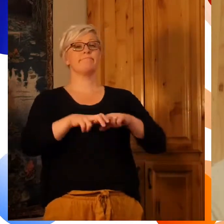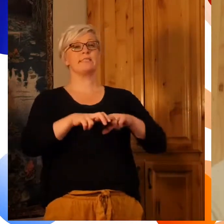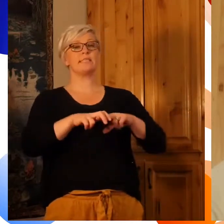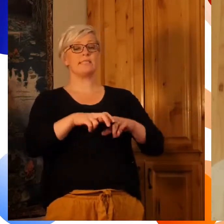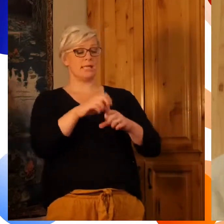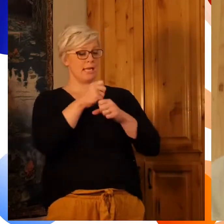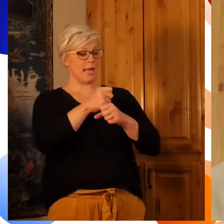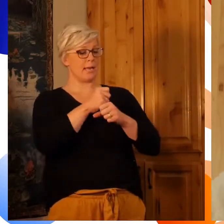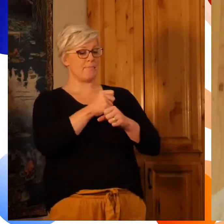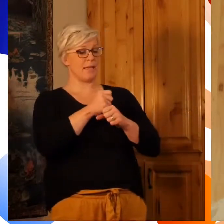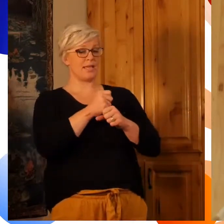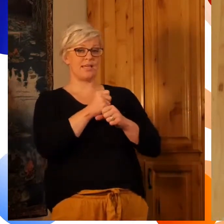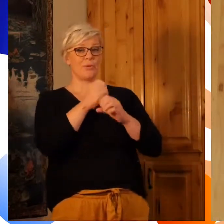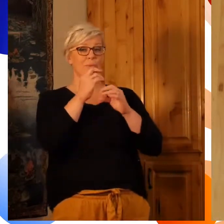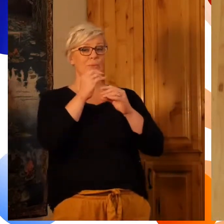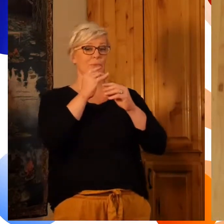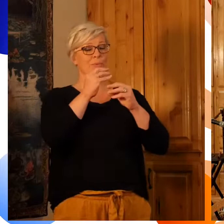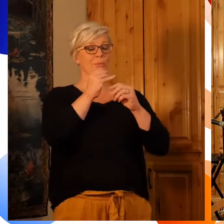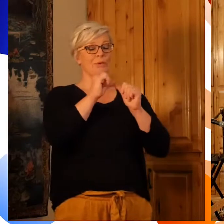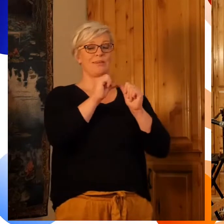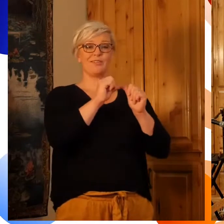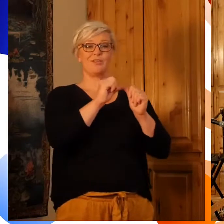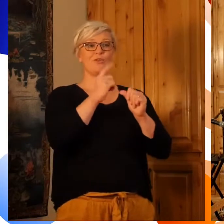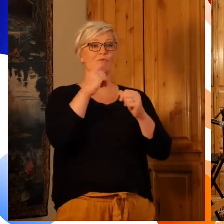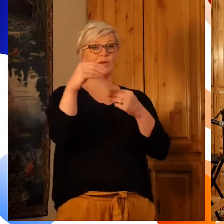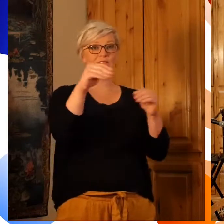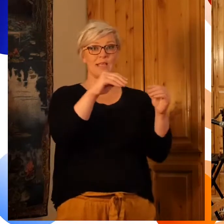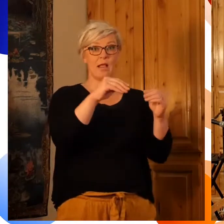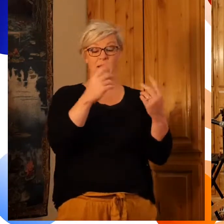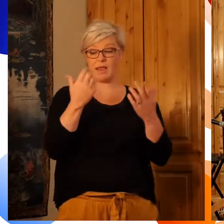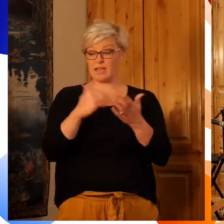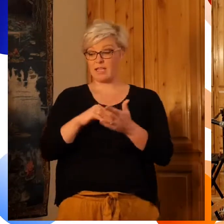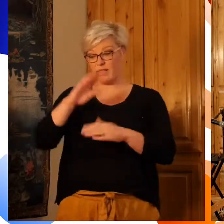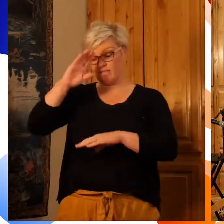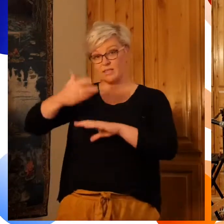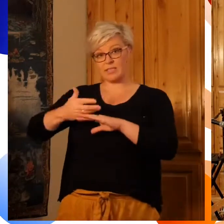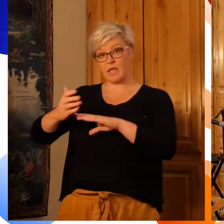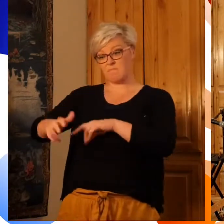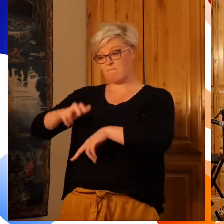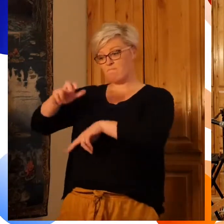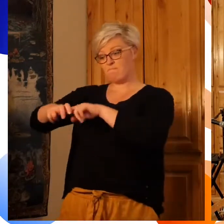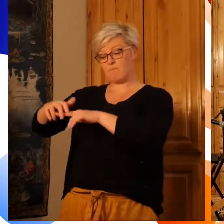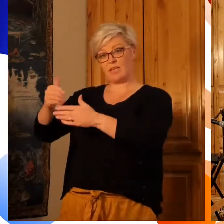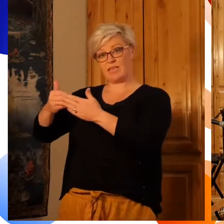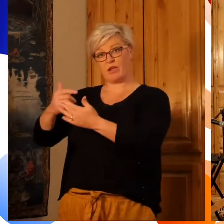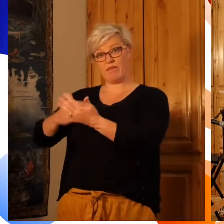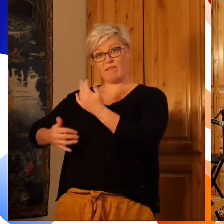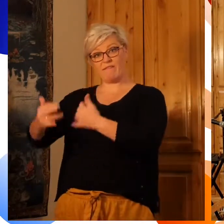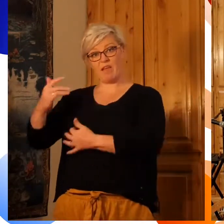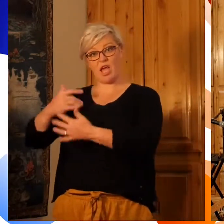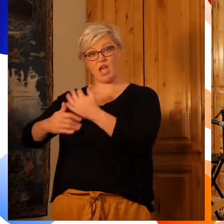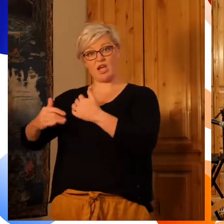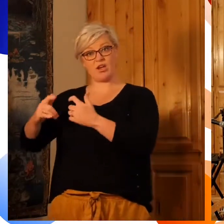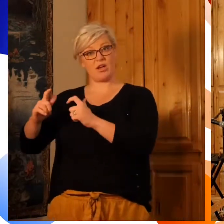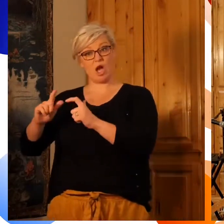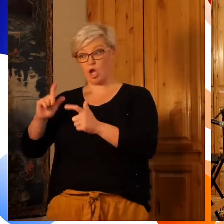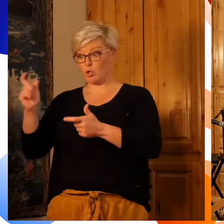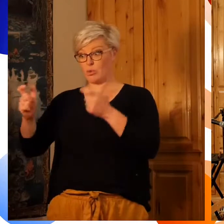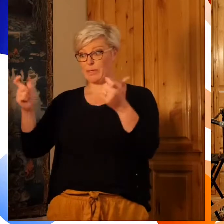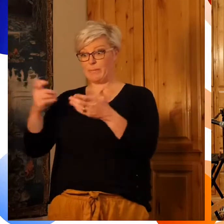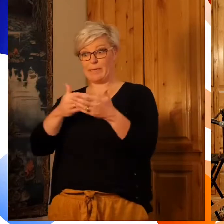about the island. And once again, there was their son sitting in his chair by the fire, a great big baby that could neither walk nor